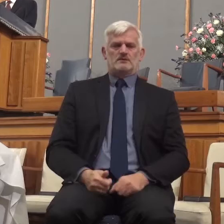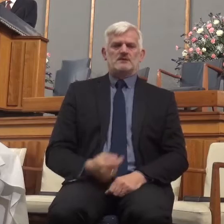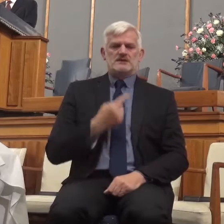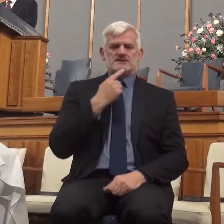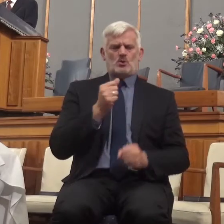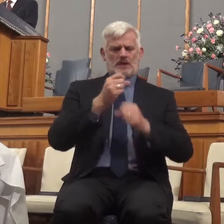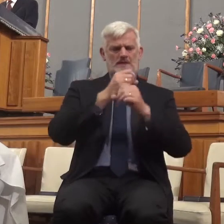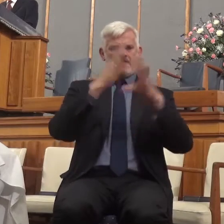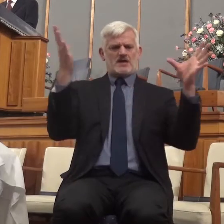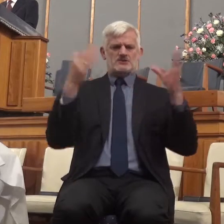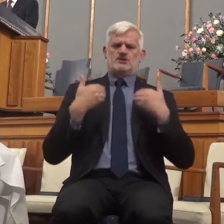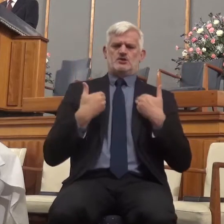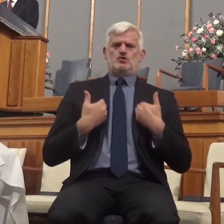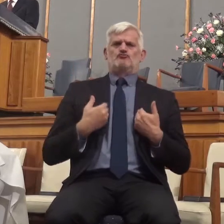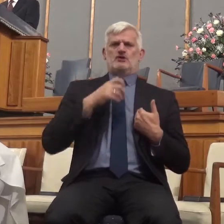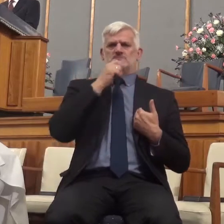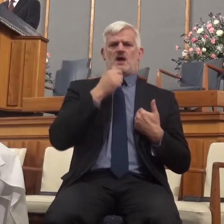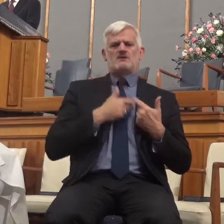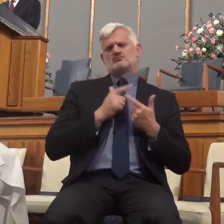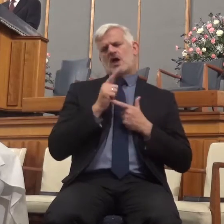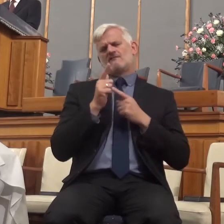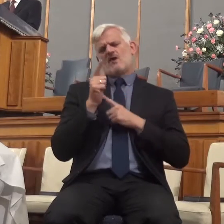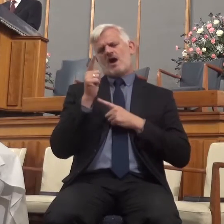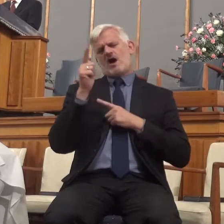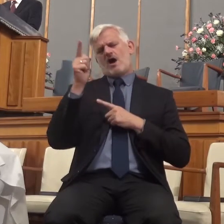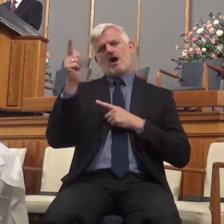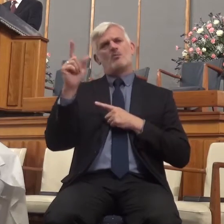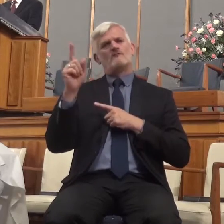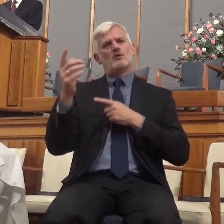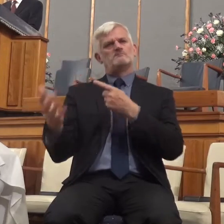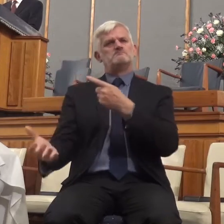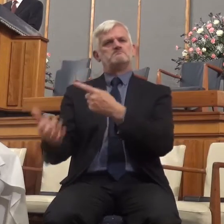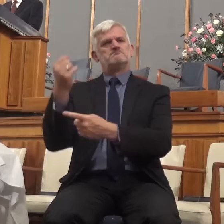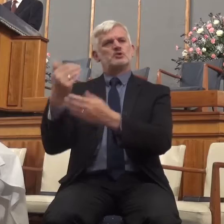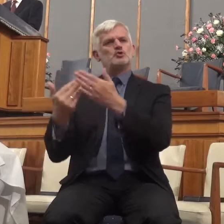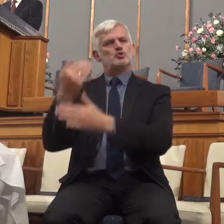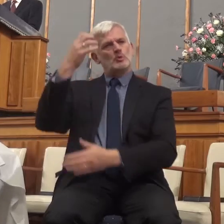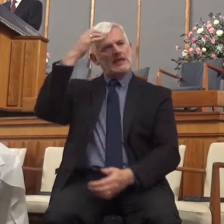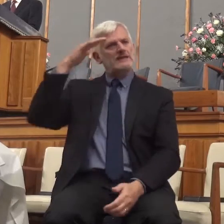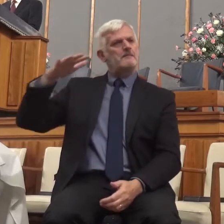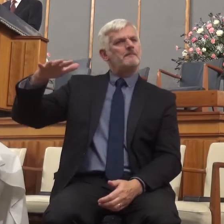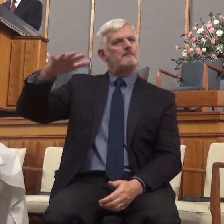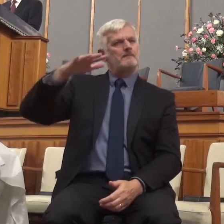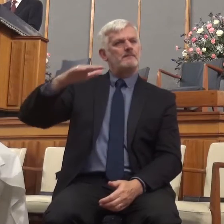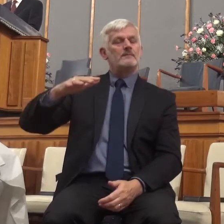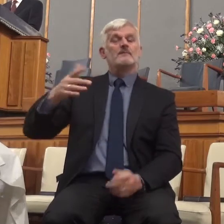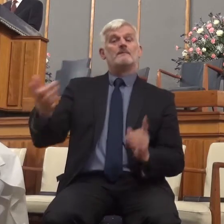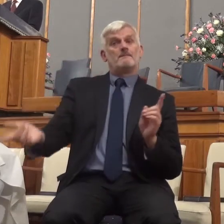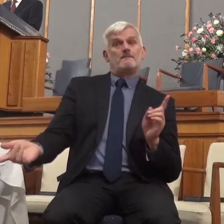certain nobleman went into a far country to receive for himself a kingdom and to